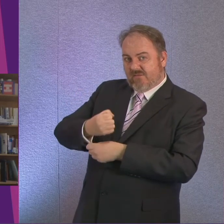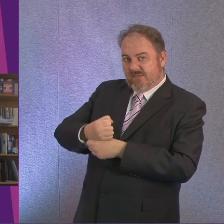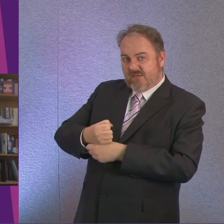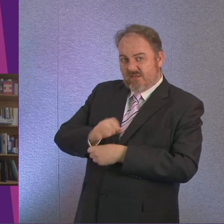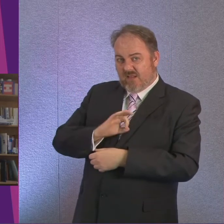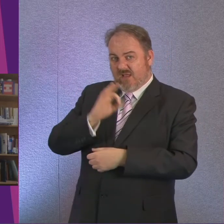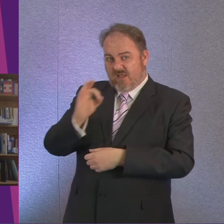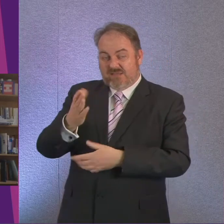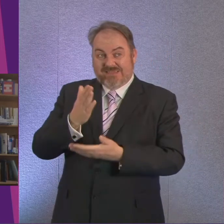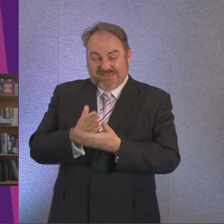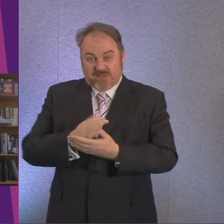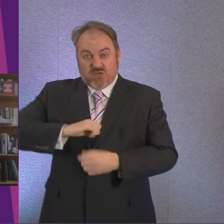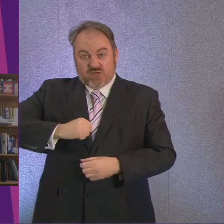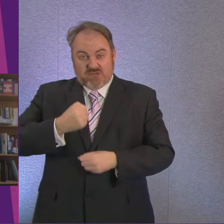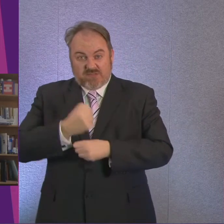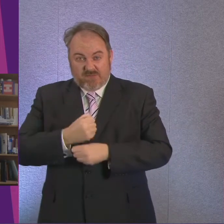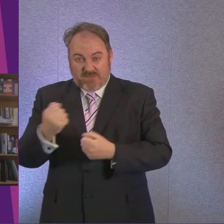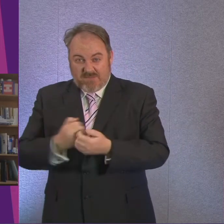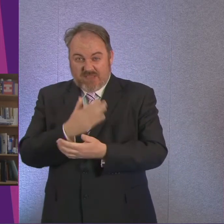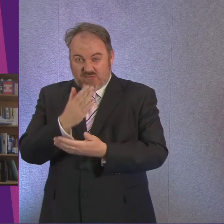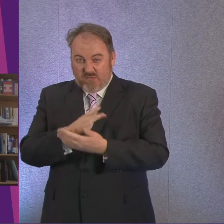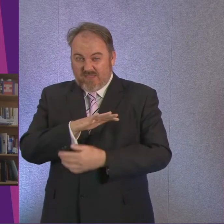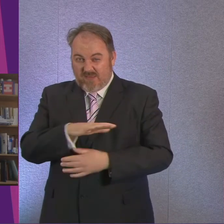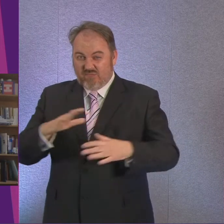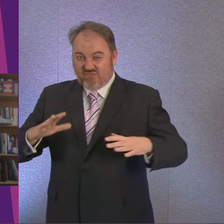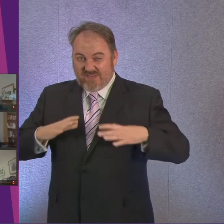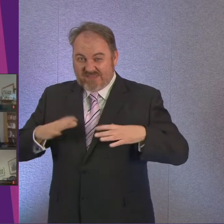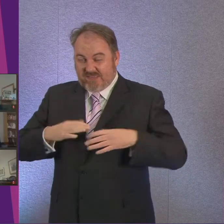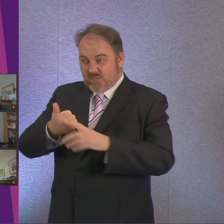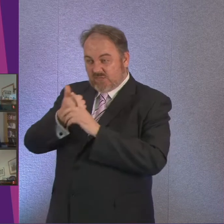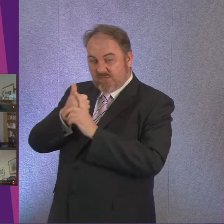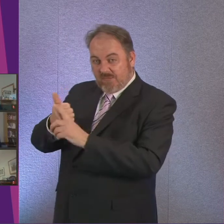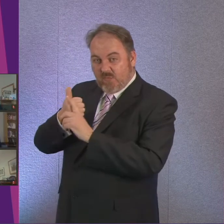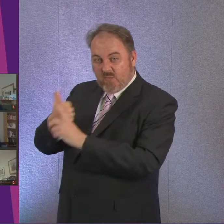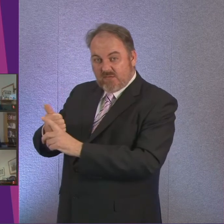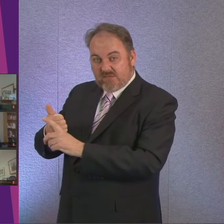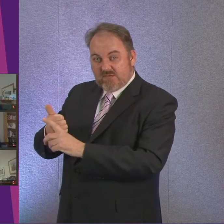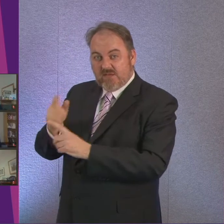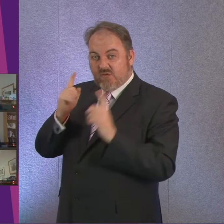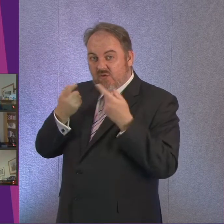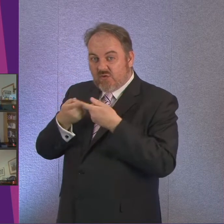and make sure that that does not happen? Minister Richard Lockhead.